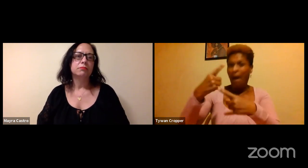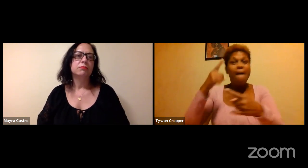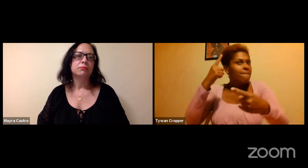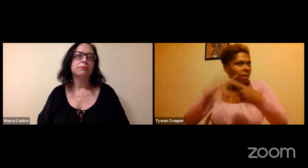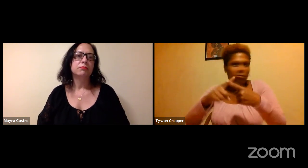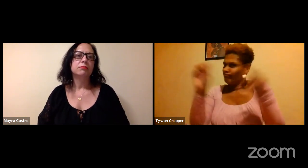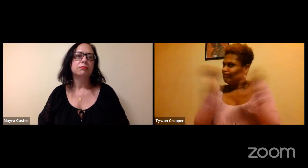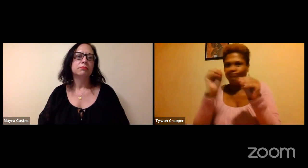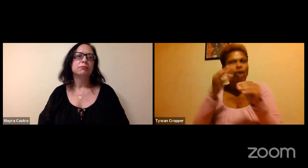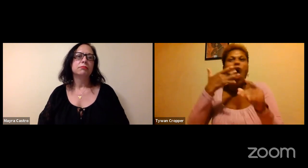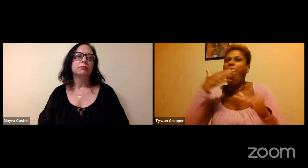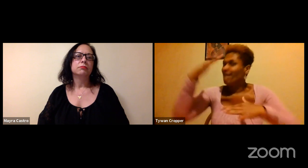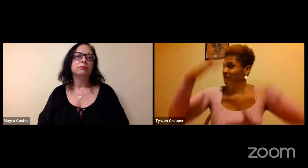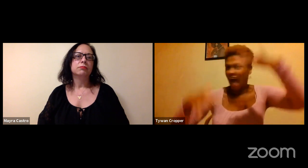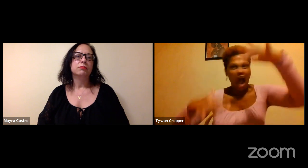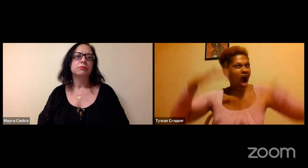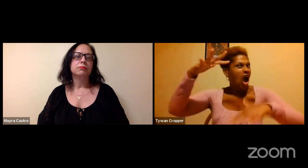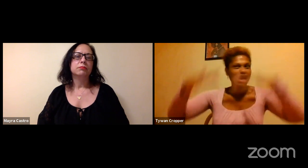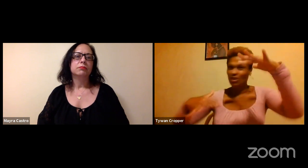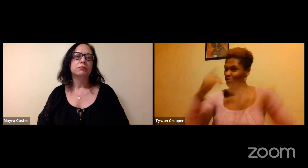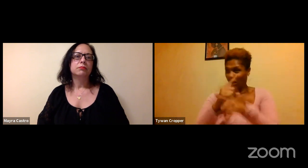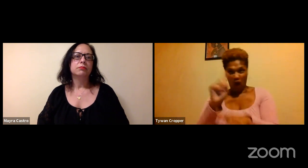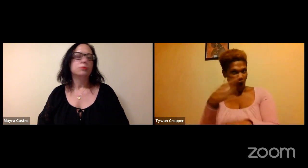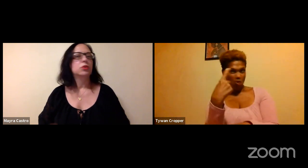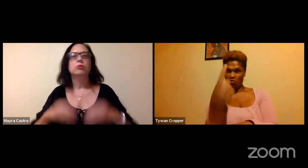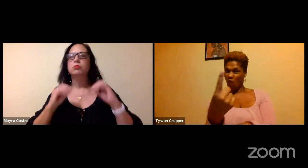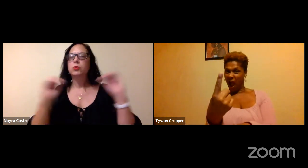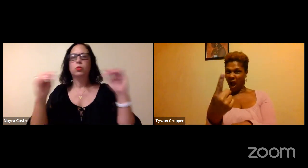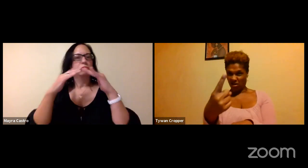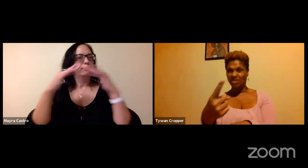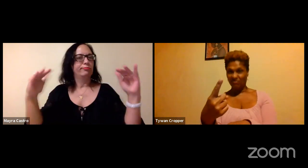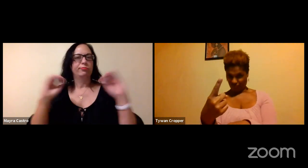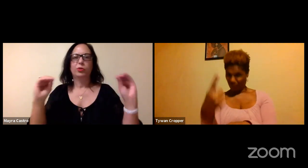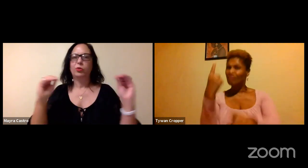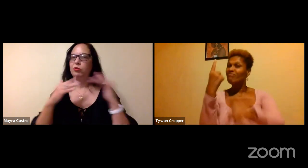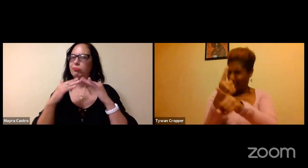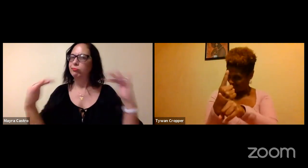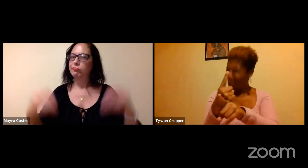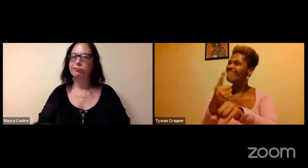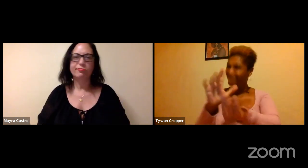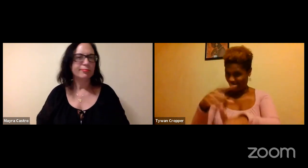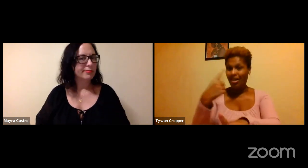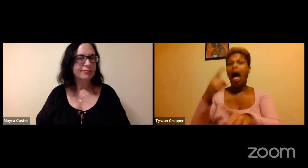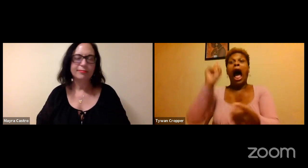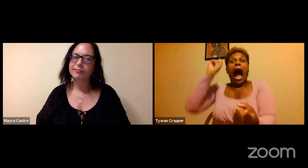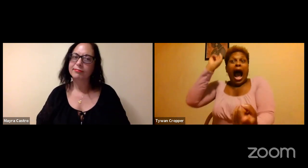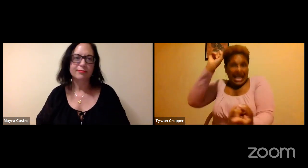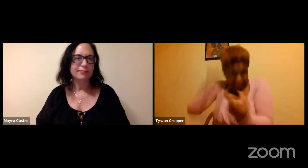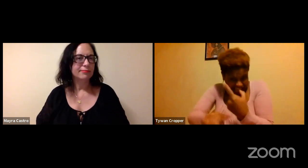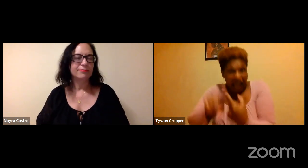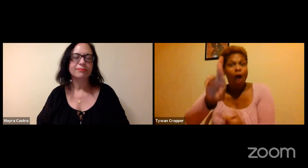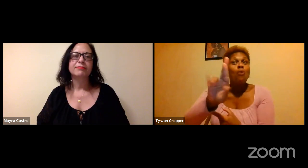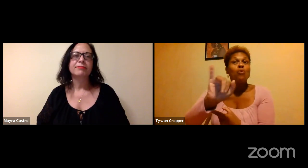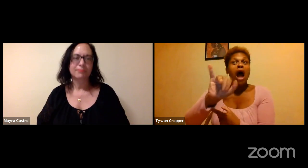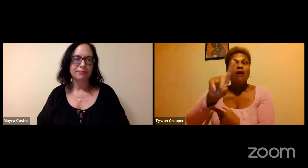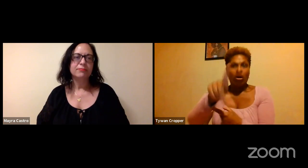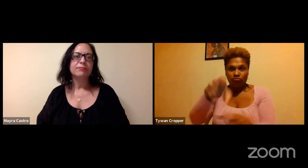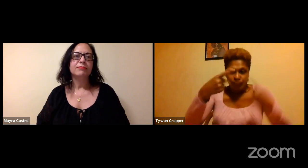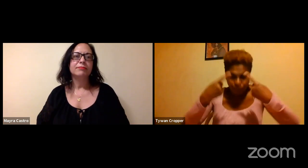program, and then you didn't have any sign language